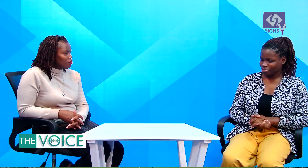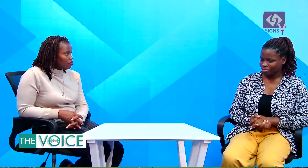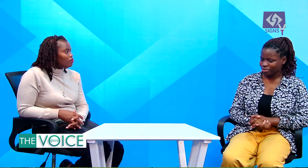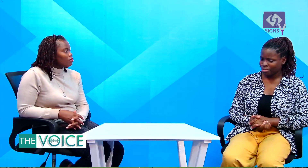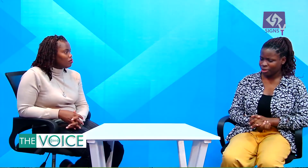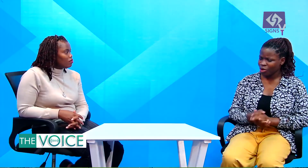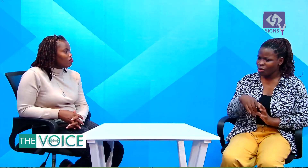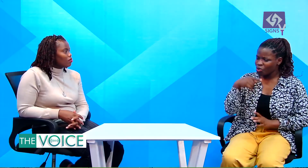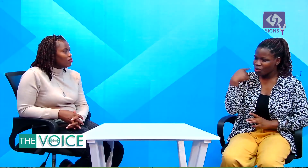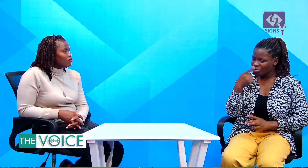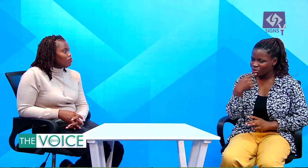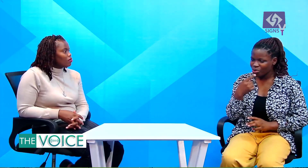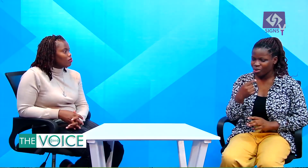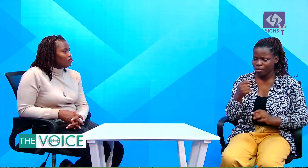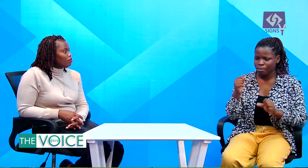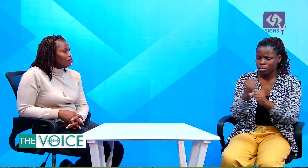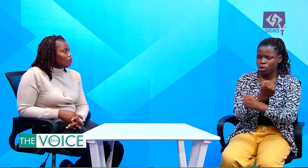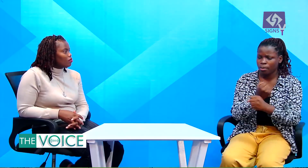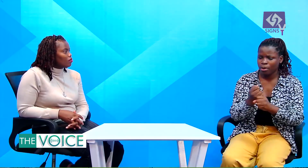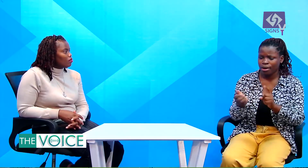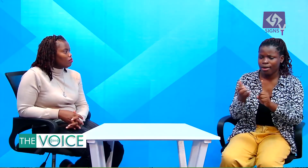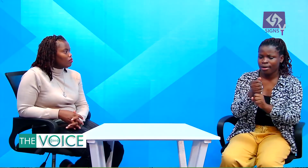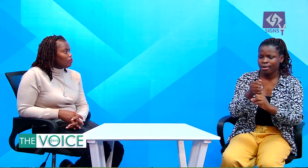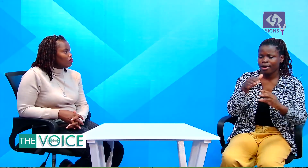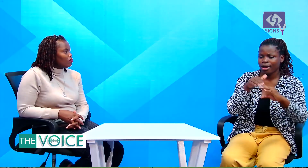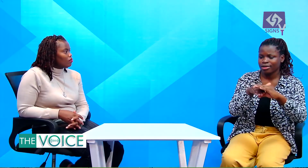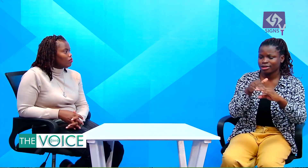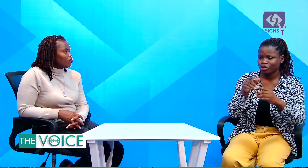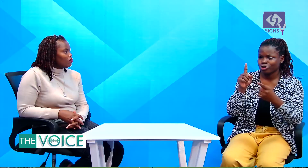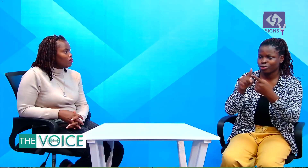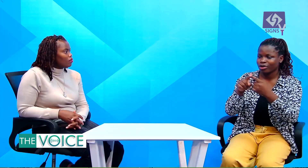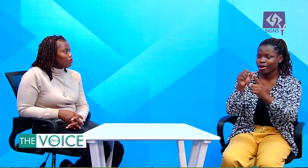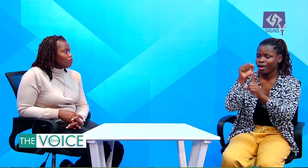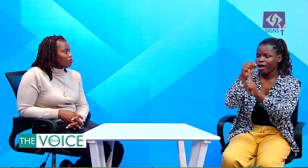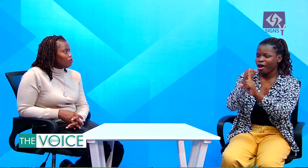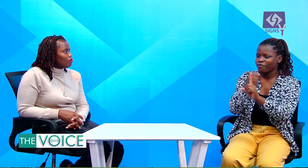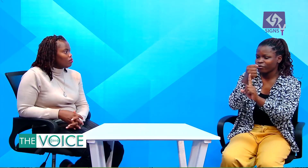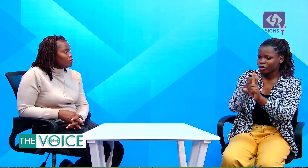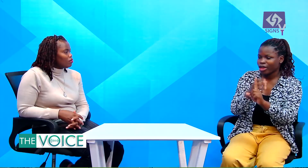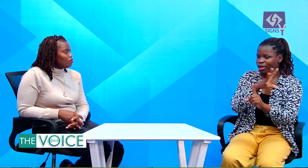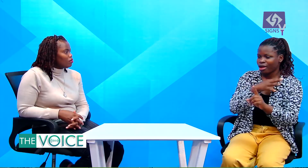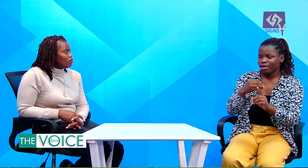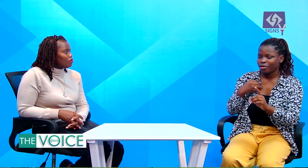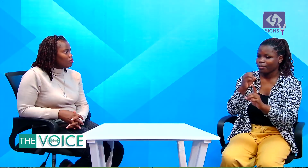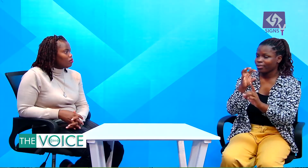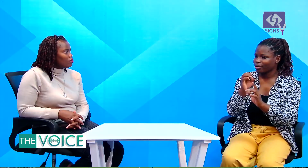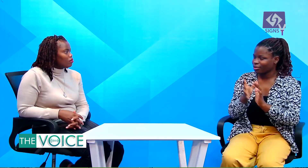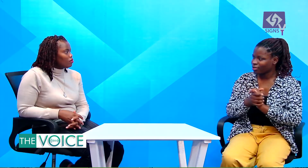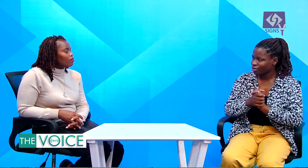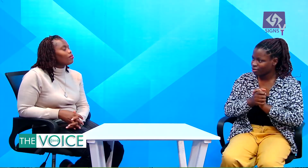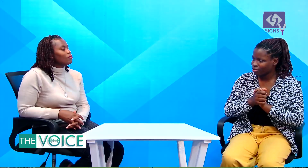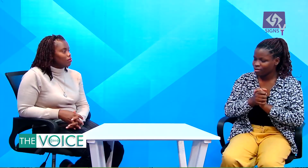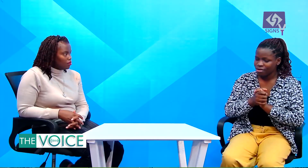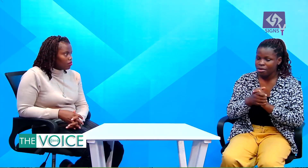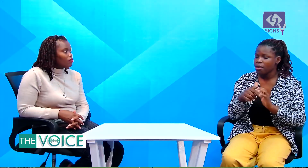people, to get maybe who cannot access, who cannot advocate for their own rights.